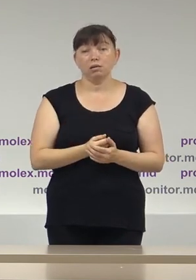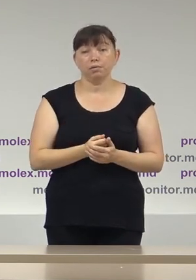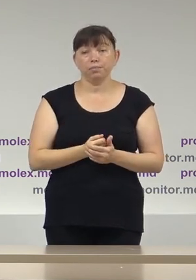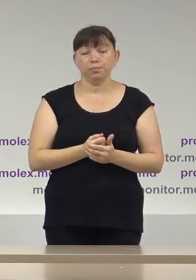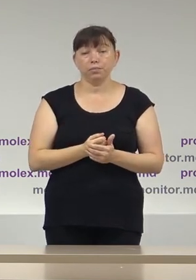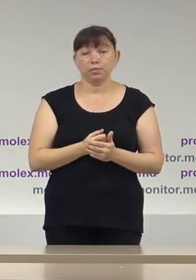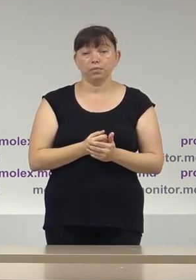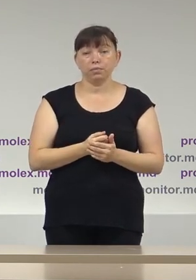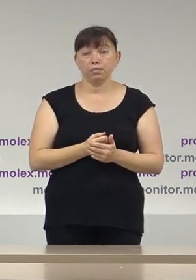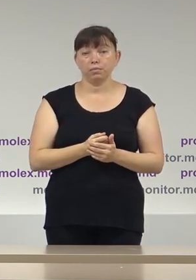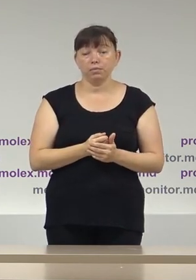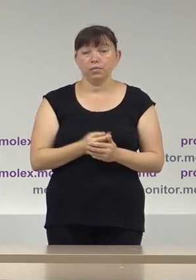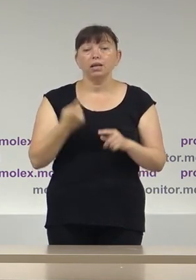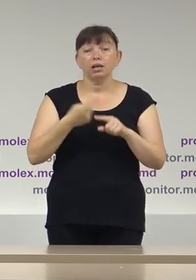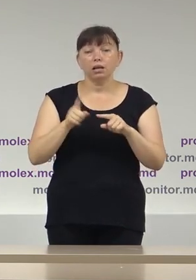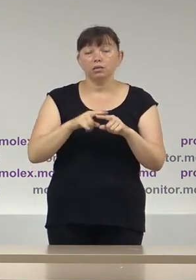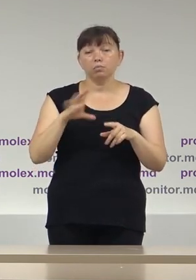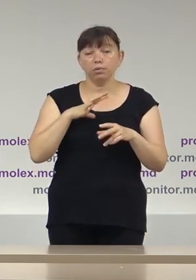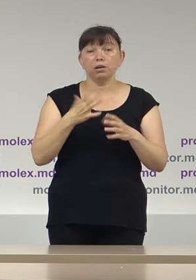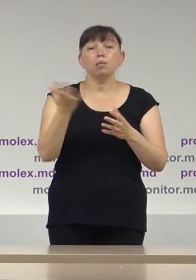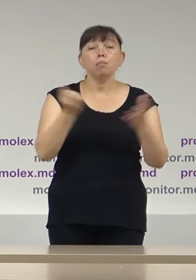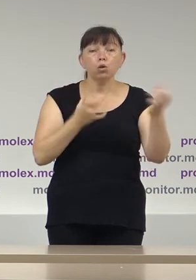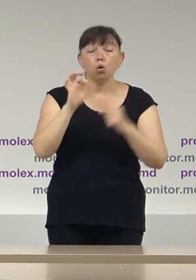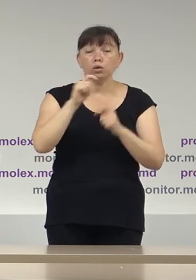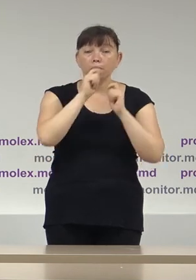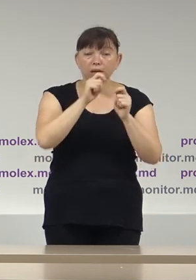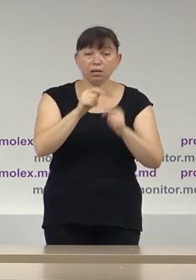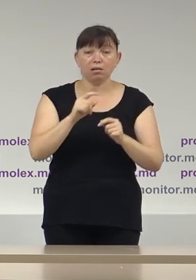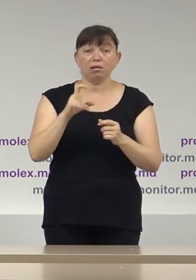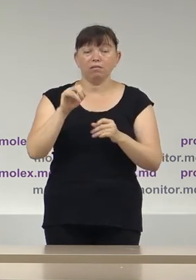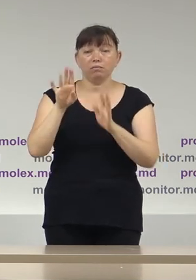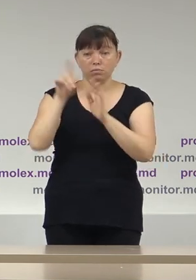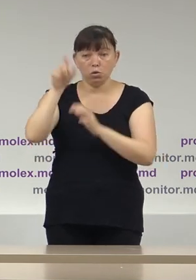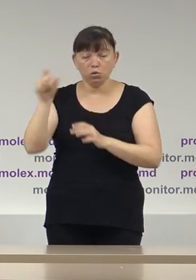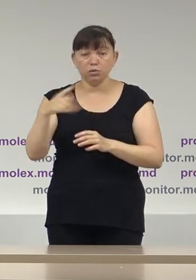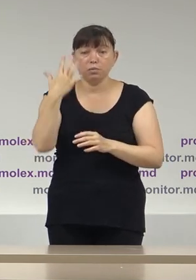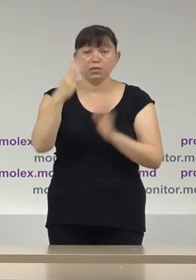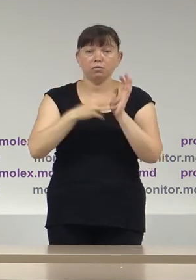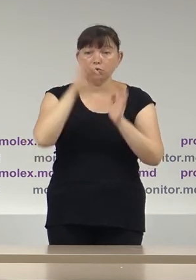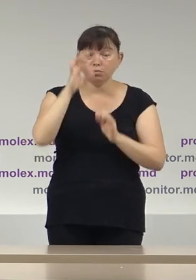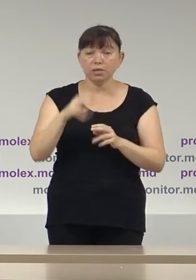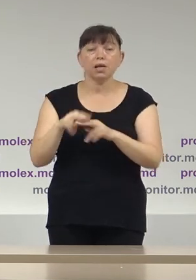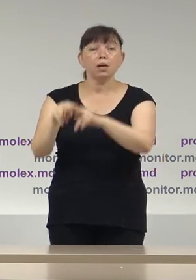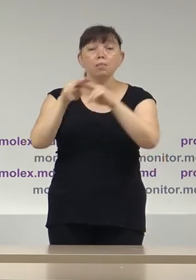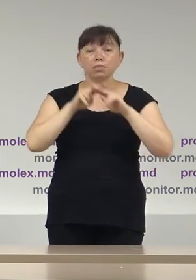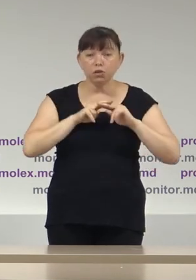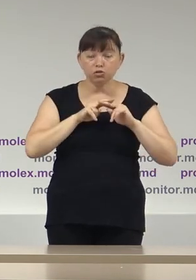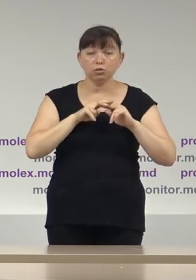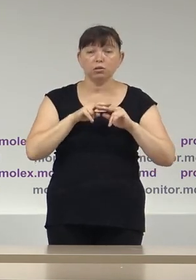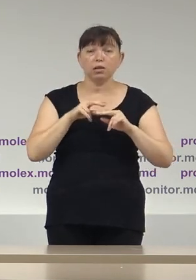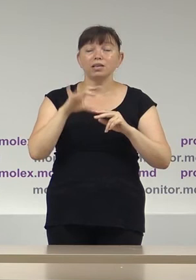of revenue of contenders, they were formed from donations of individuals,